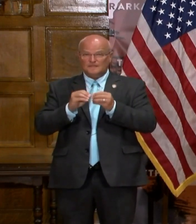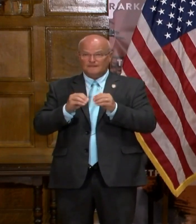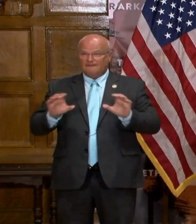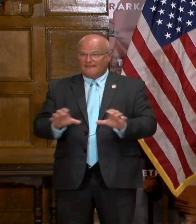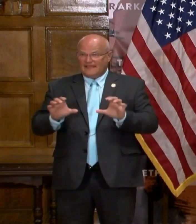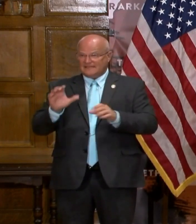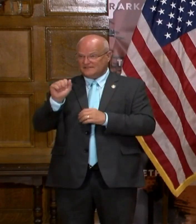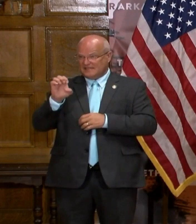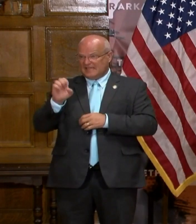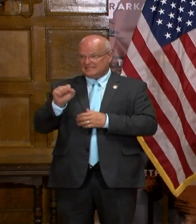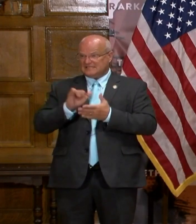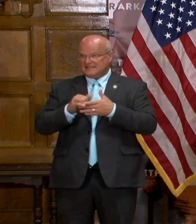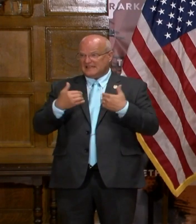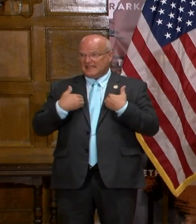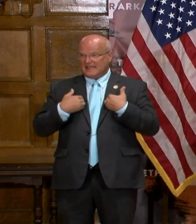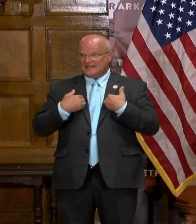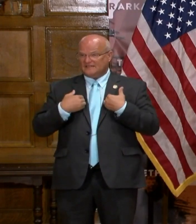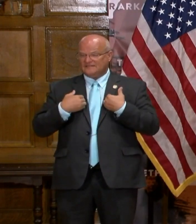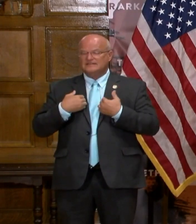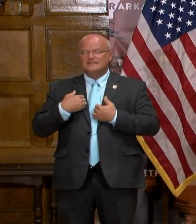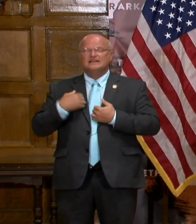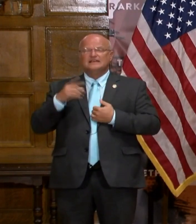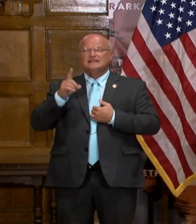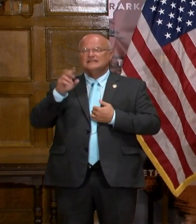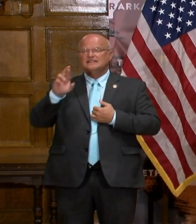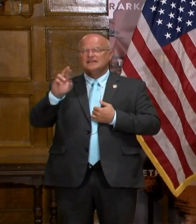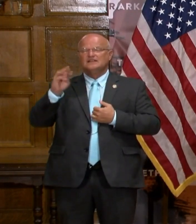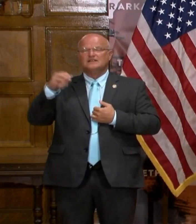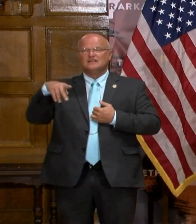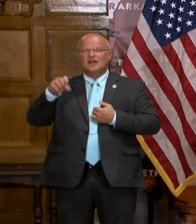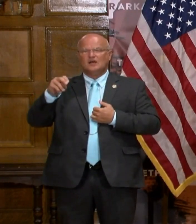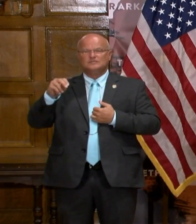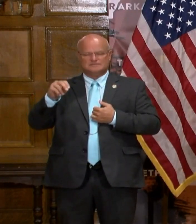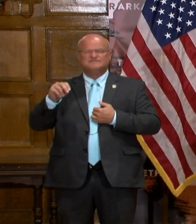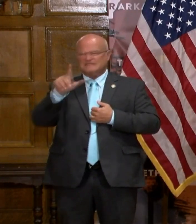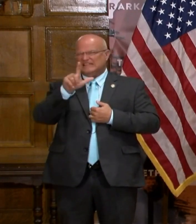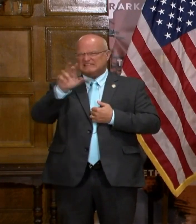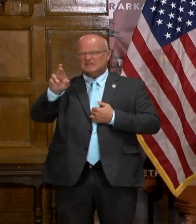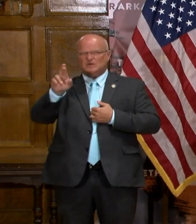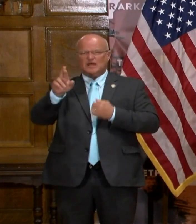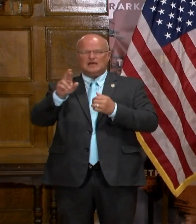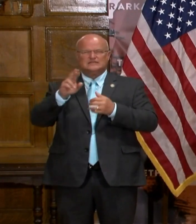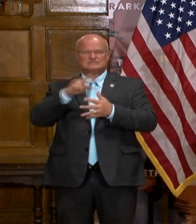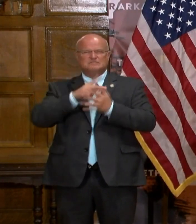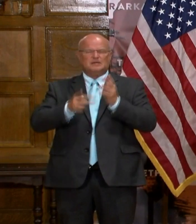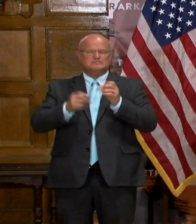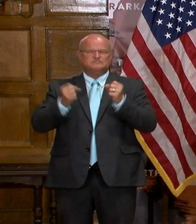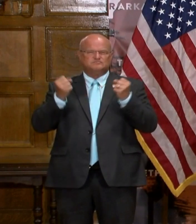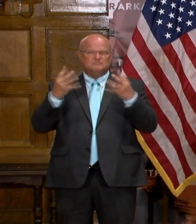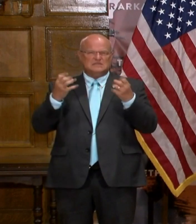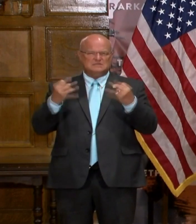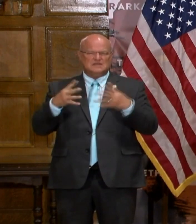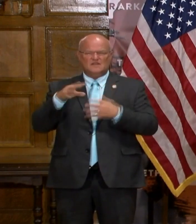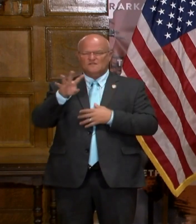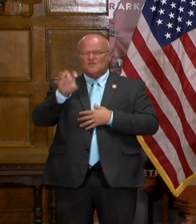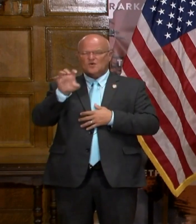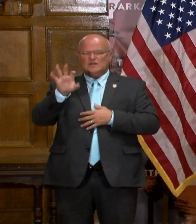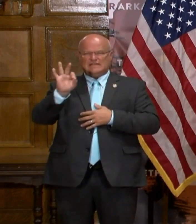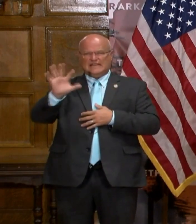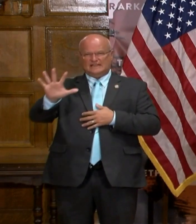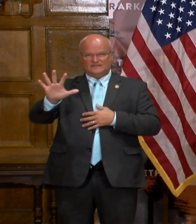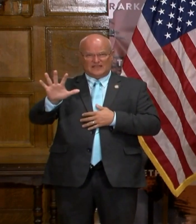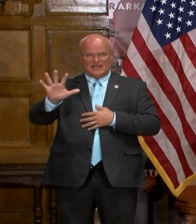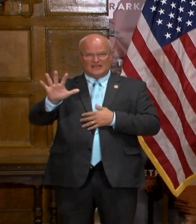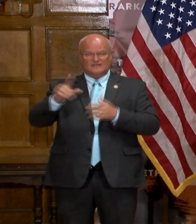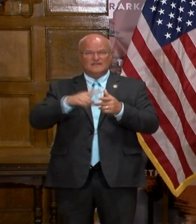of active cases that they have. As Dr. Thompson pointed out, of course, Little Rock, with its population base, has the largest with